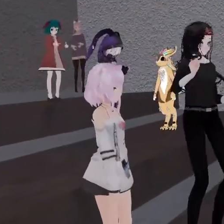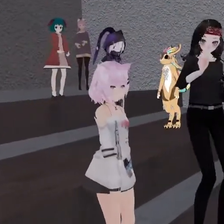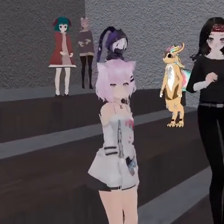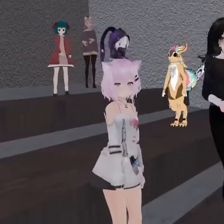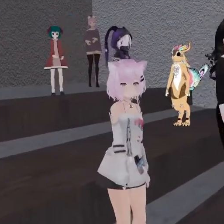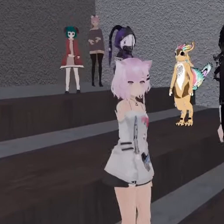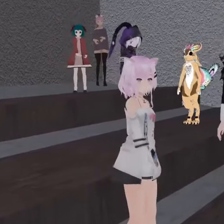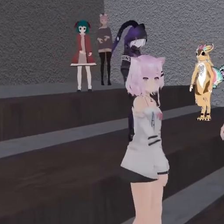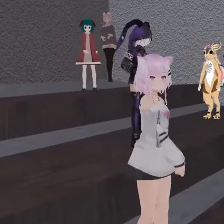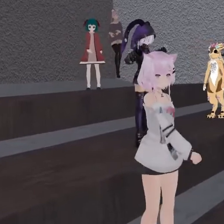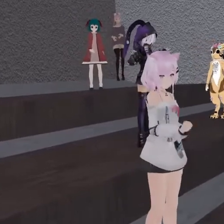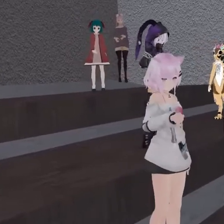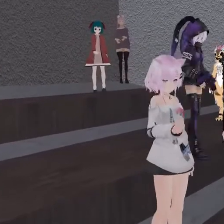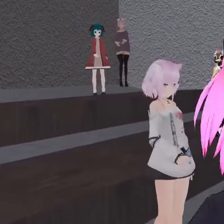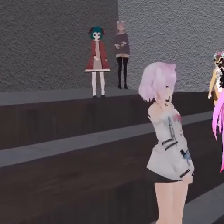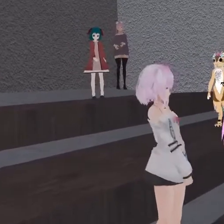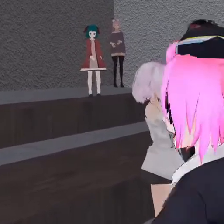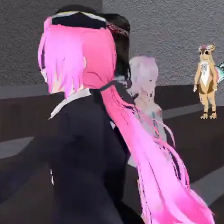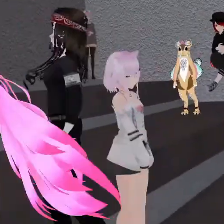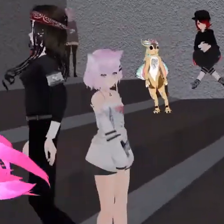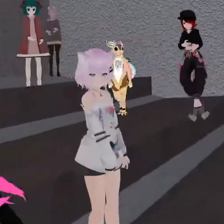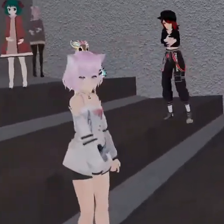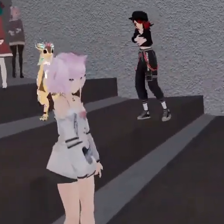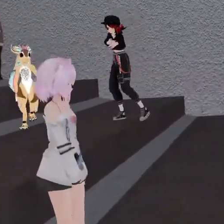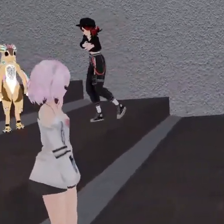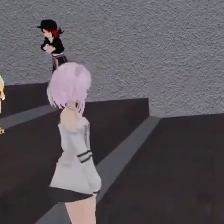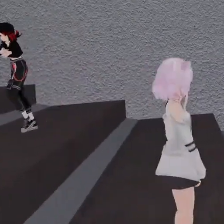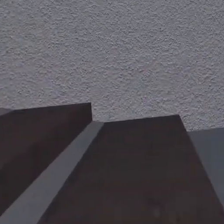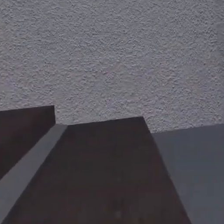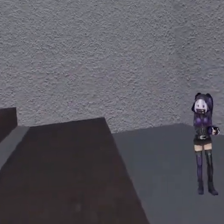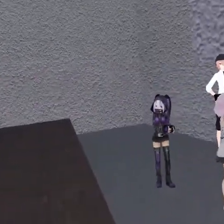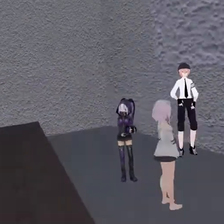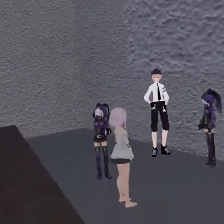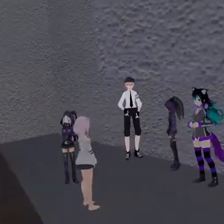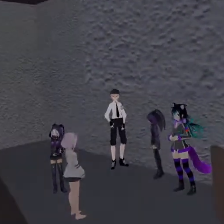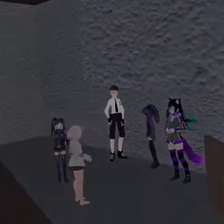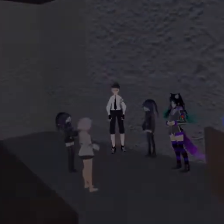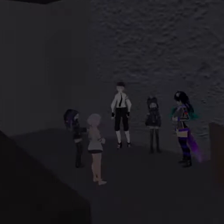presentation in this general area, and our mics will be off during this time, so go ahead and enjoy.